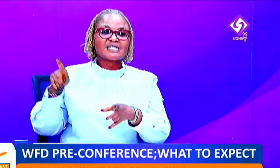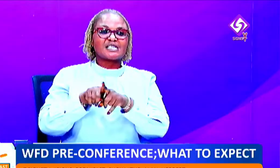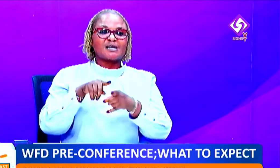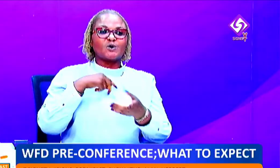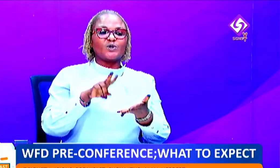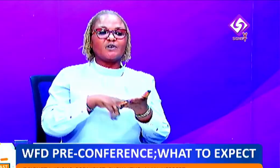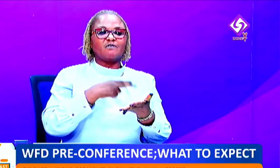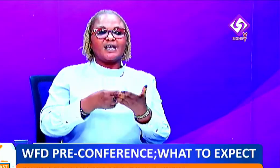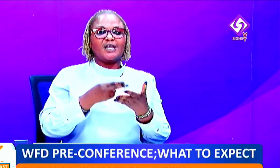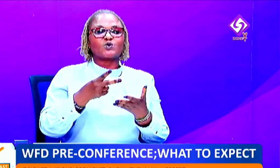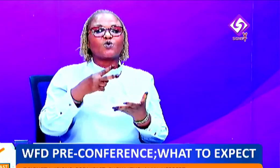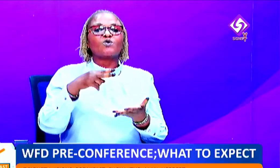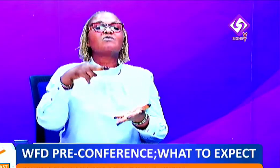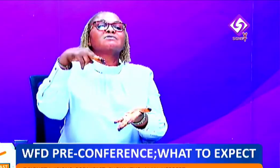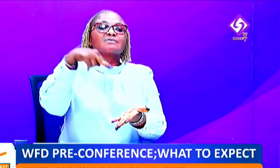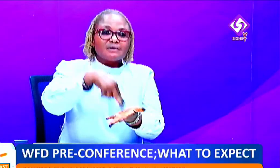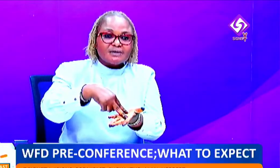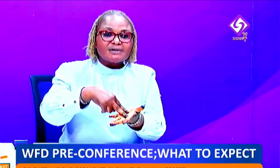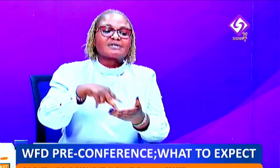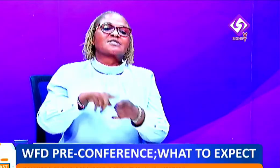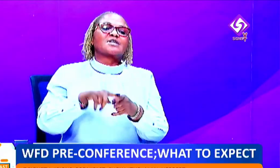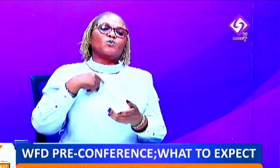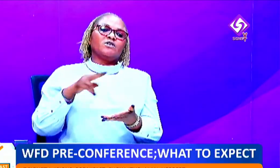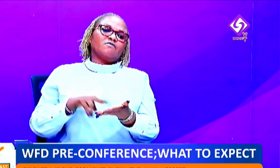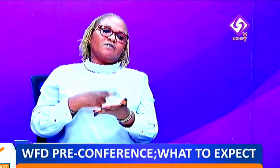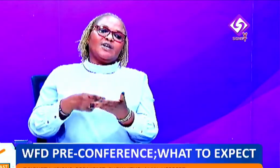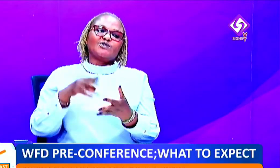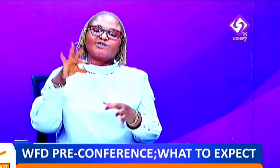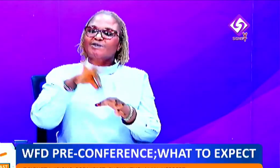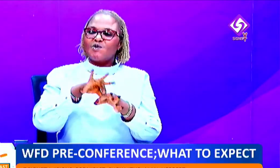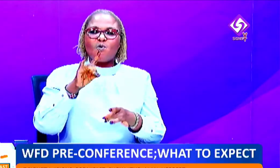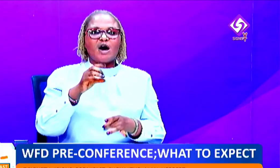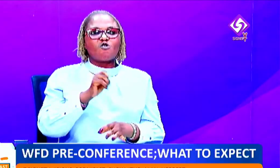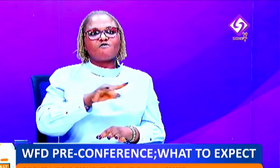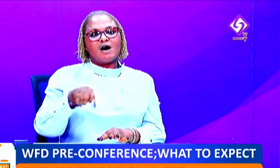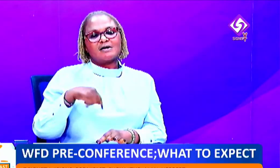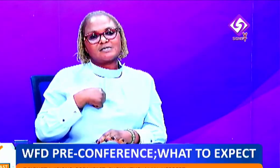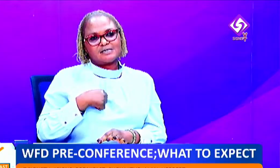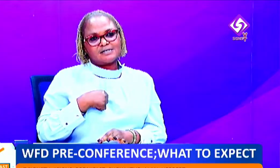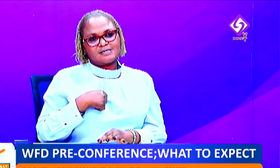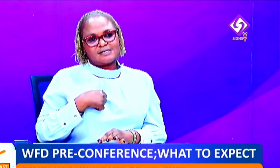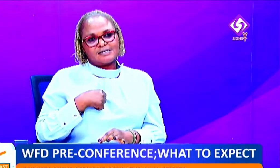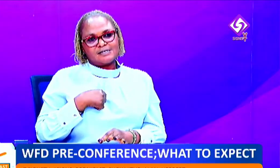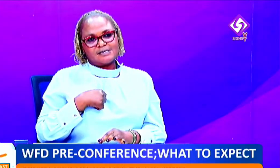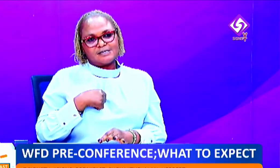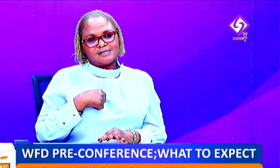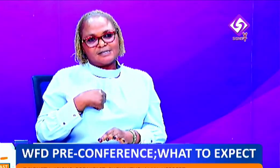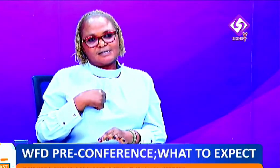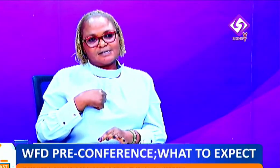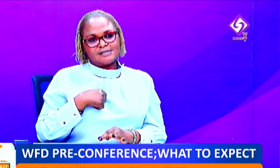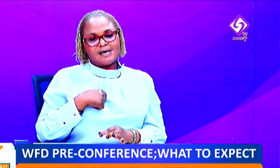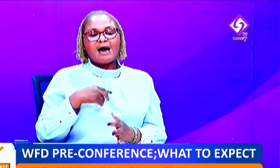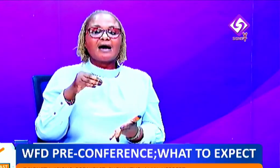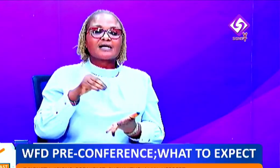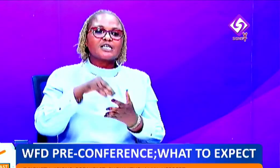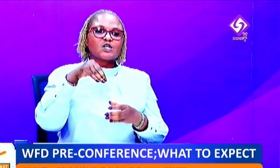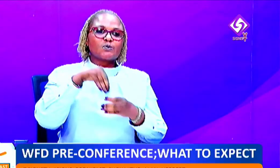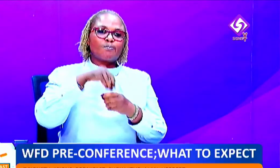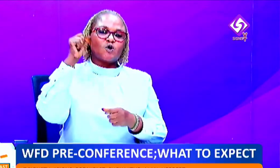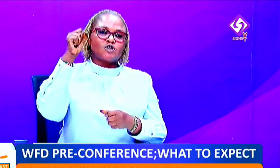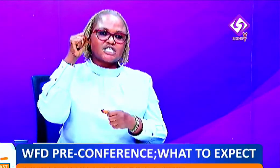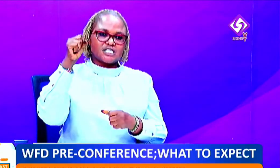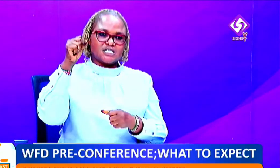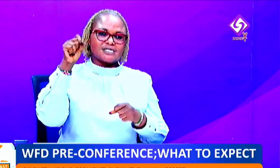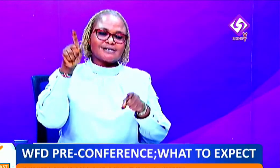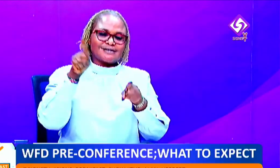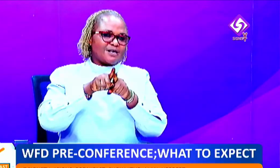have the capacity to lead. And you know, the majority of us have failed in that area. We have not stood up for these positions. So how can we